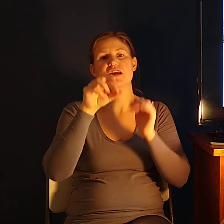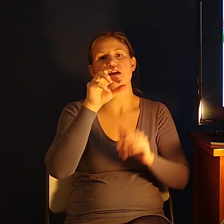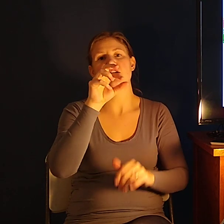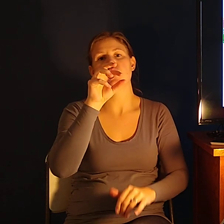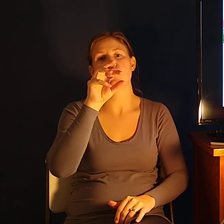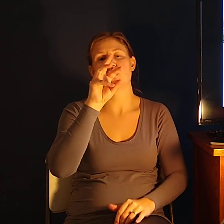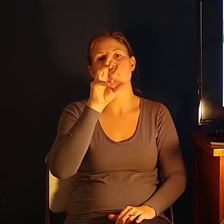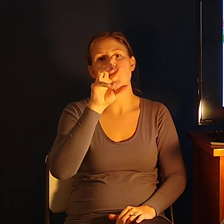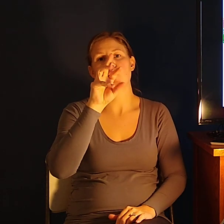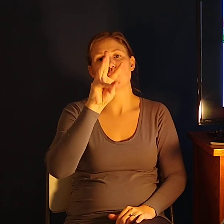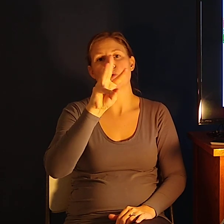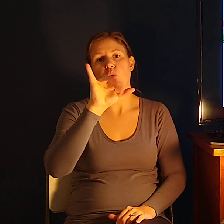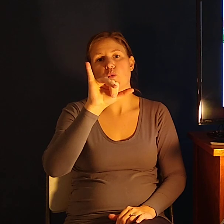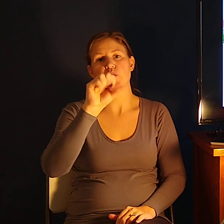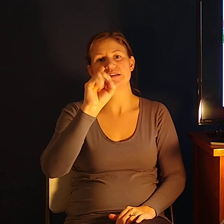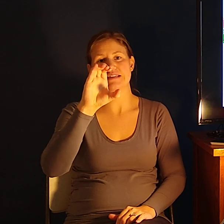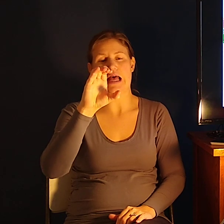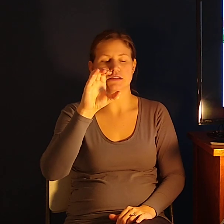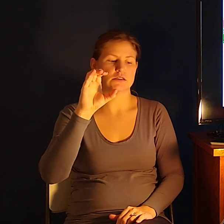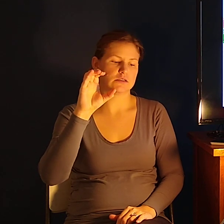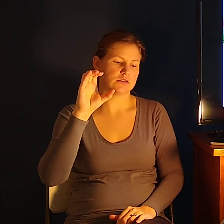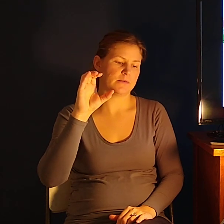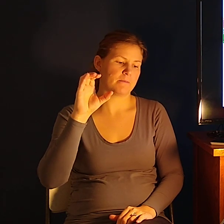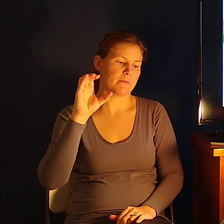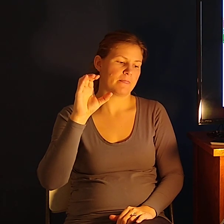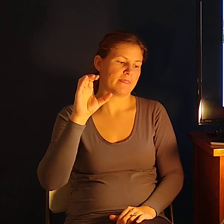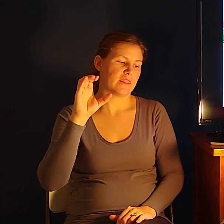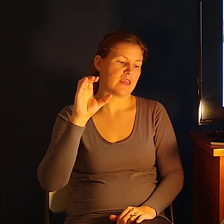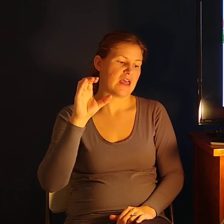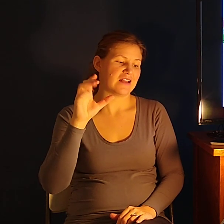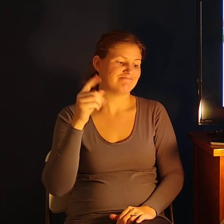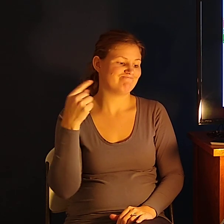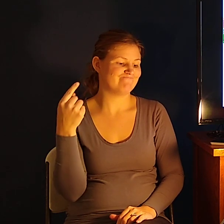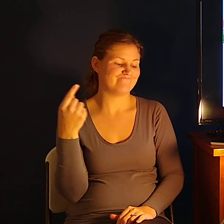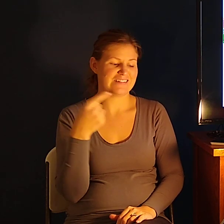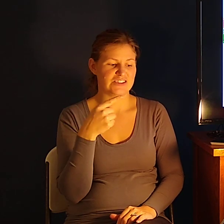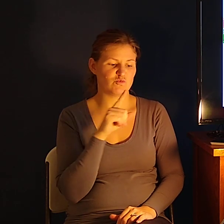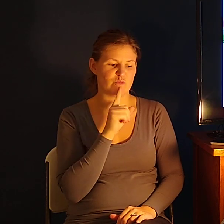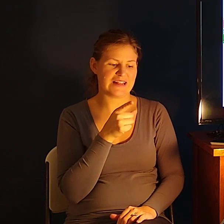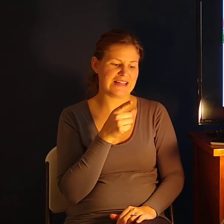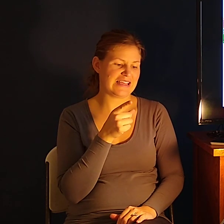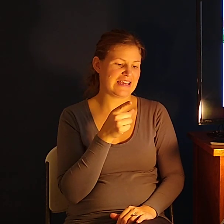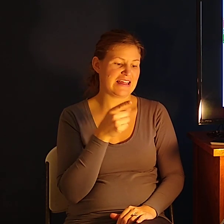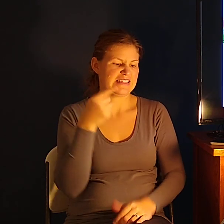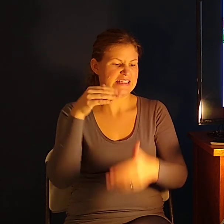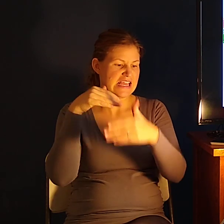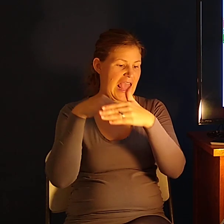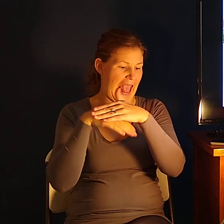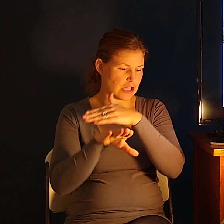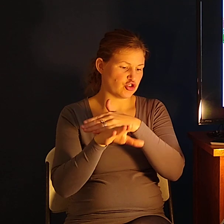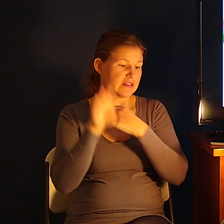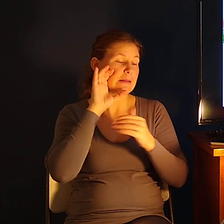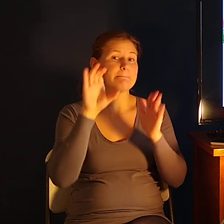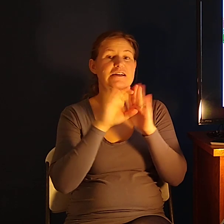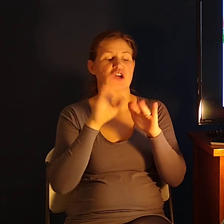Wisconsin. And pretty much this is the the picture on the right. You'll notice